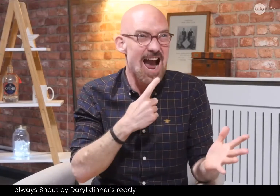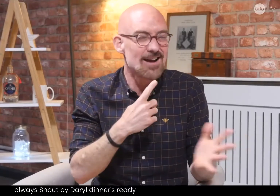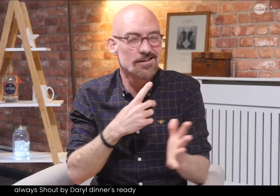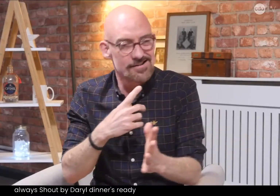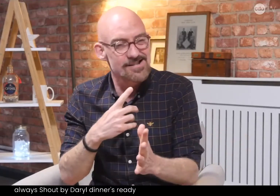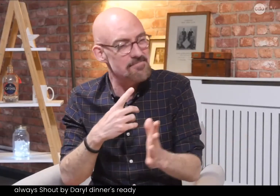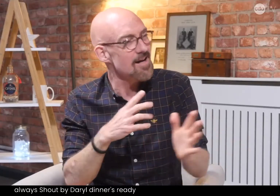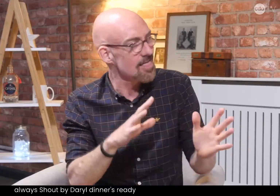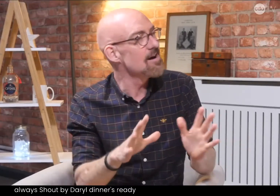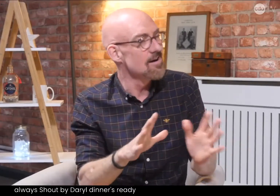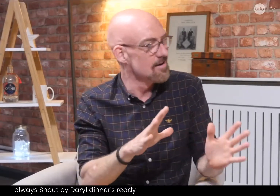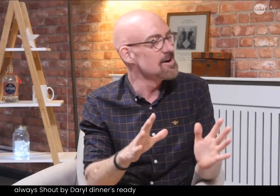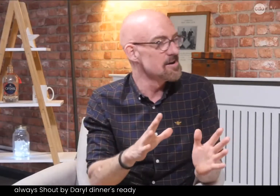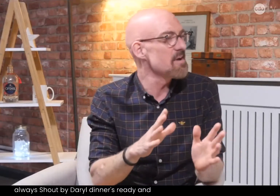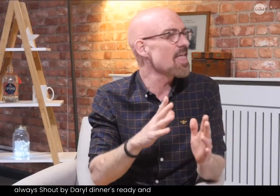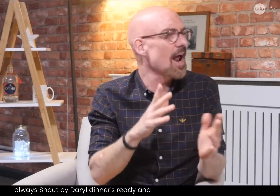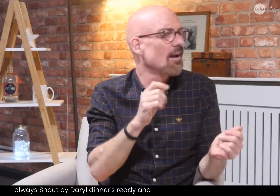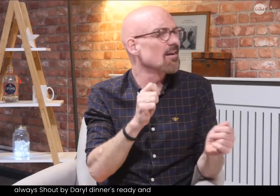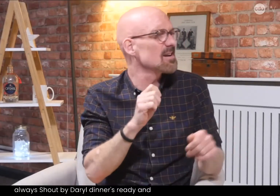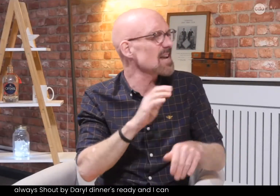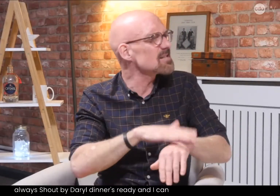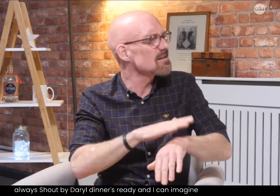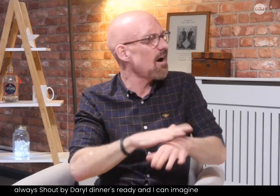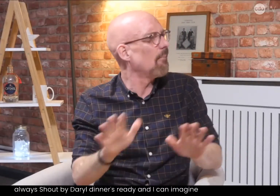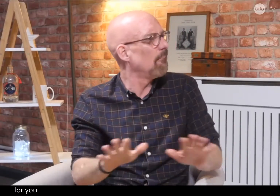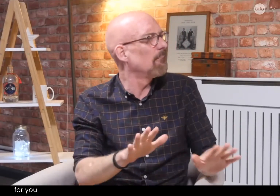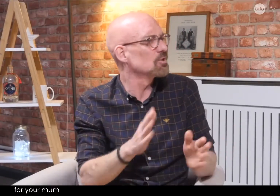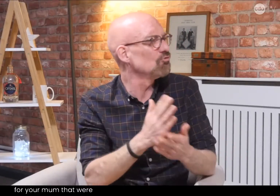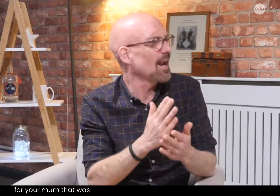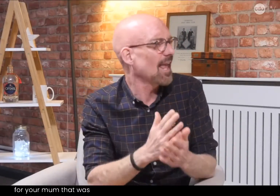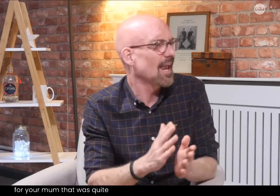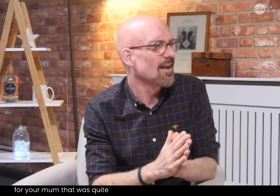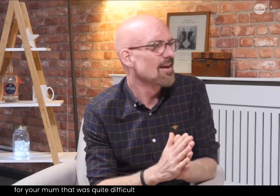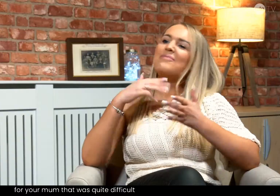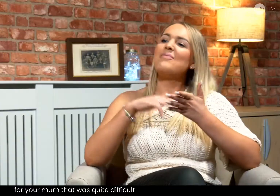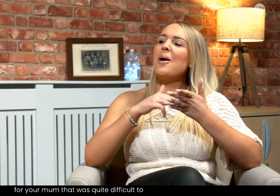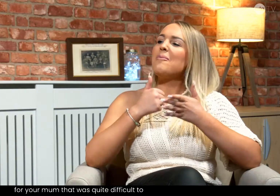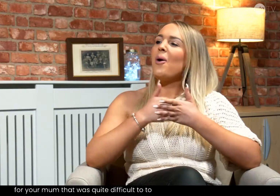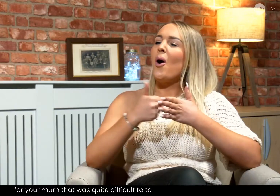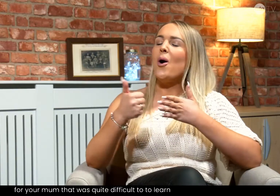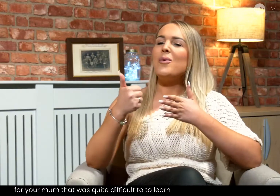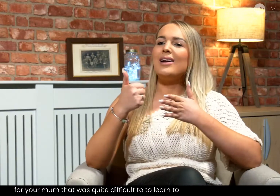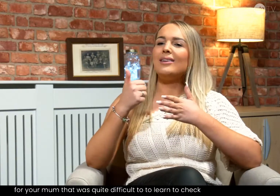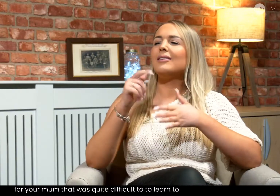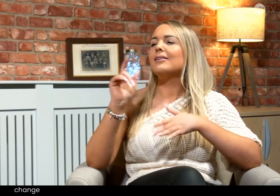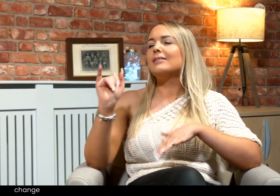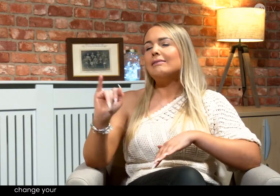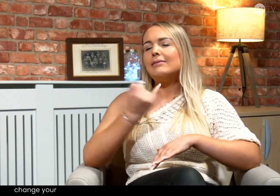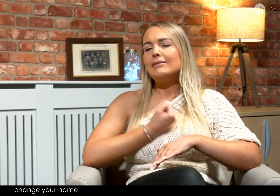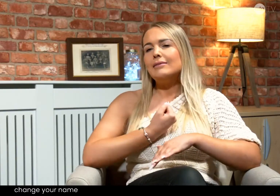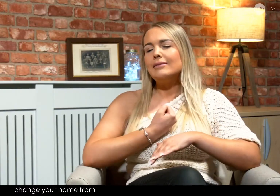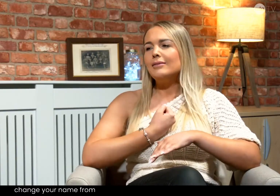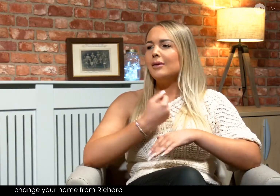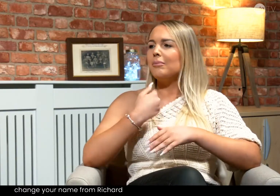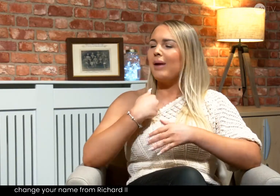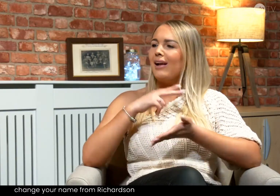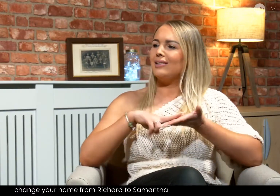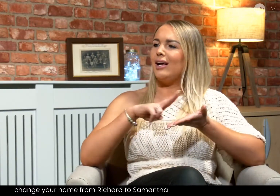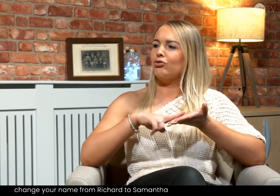And I can imagine for your mum that was quite difficult to learn to change your name from Richard to Samantha. Well, it's kind